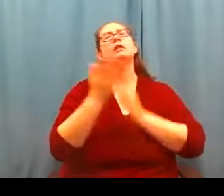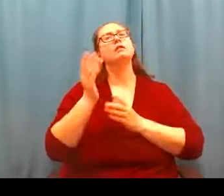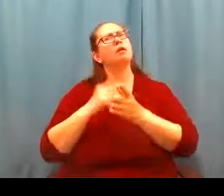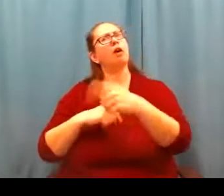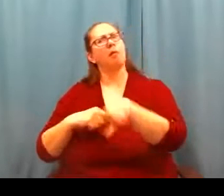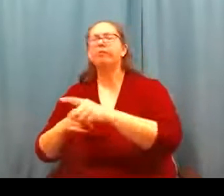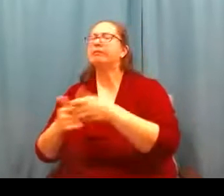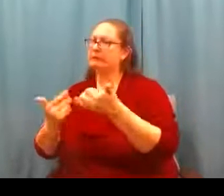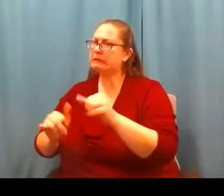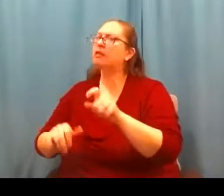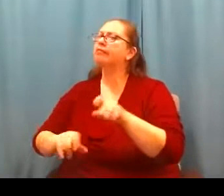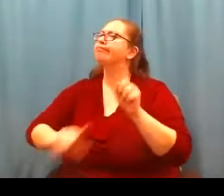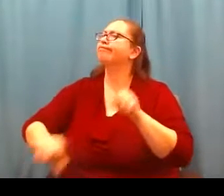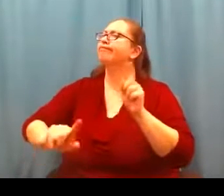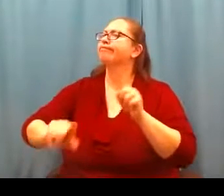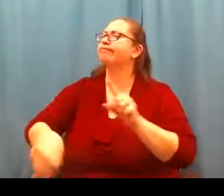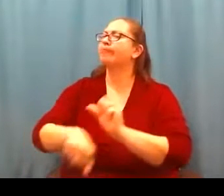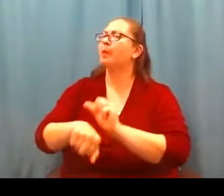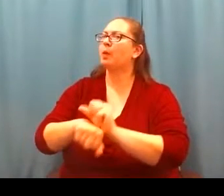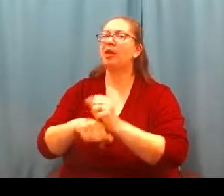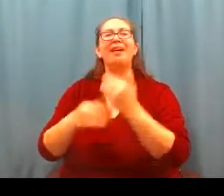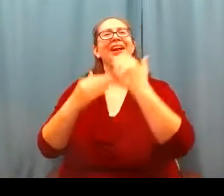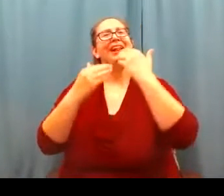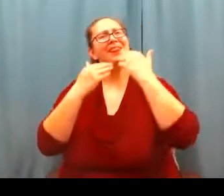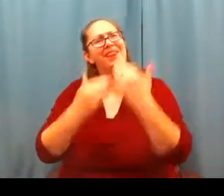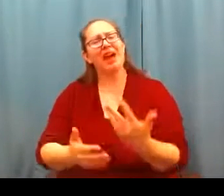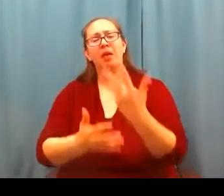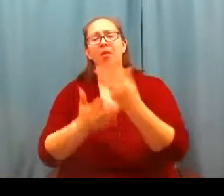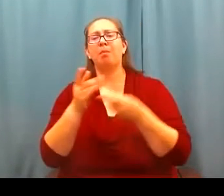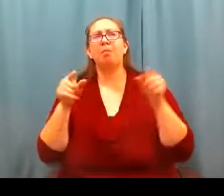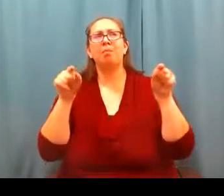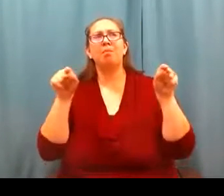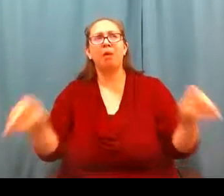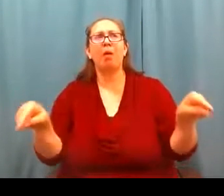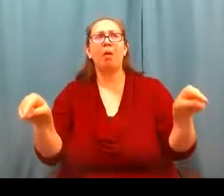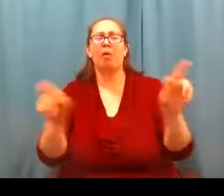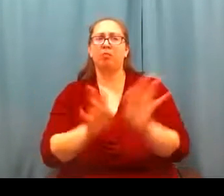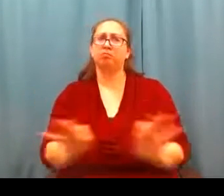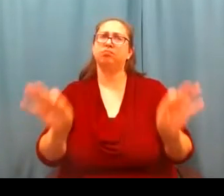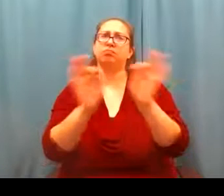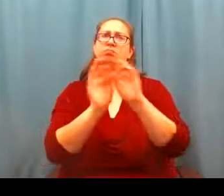work. So thank you, because both of those are very important roles. On